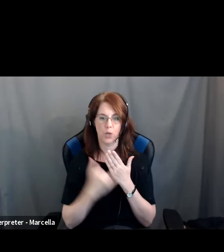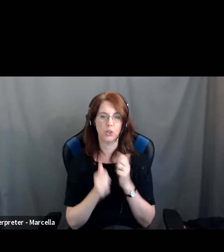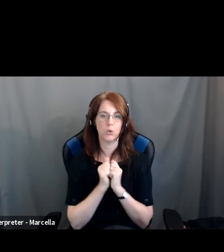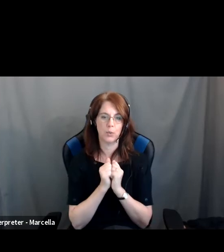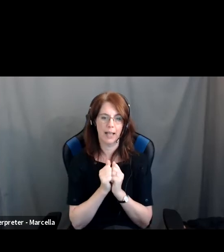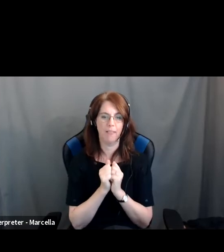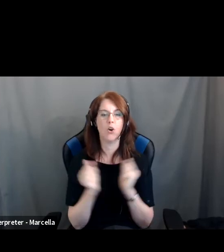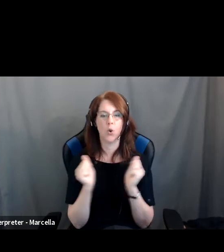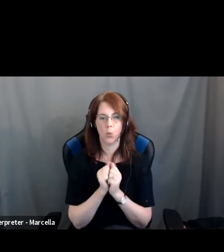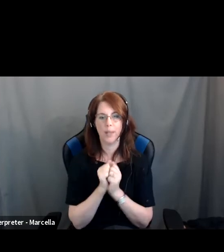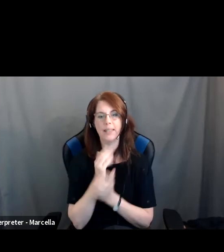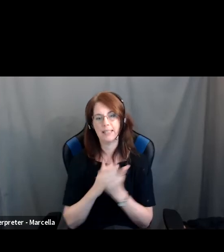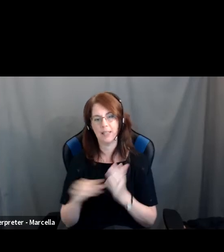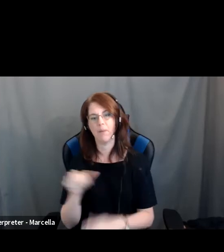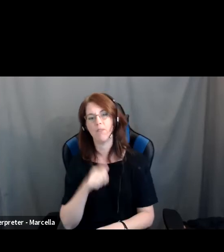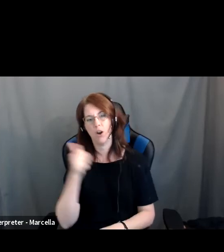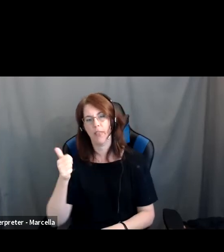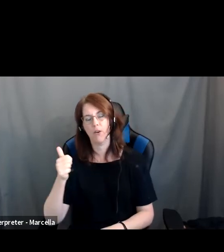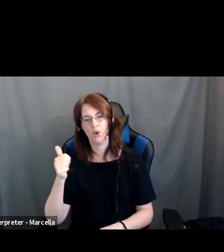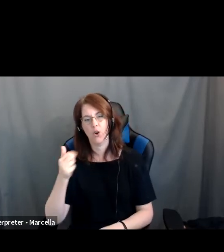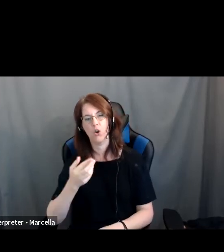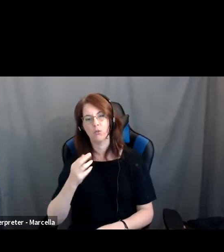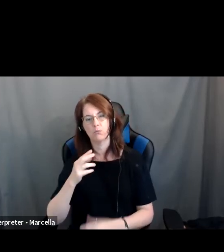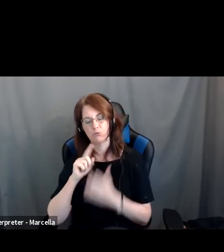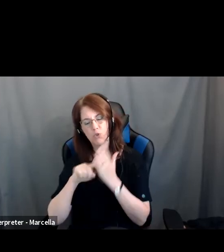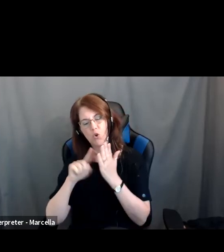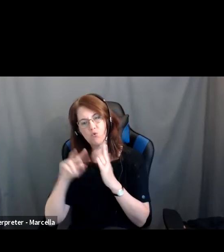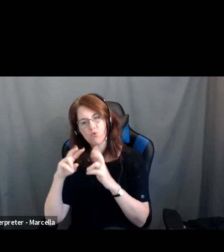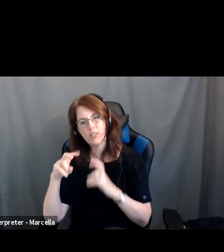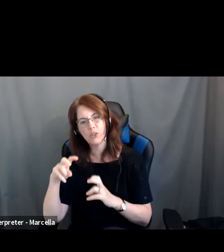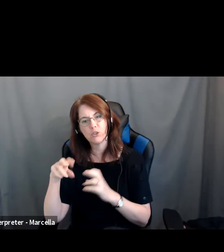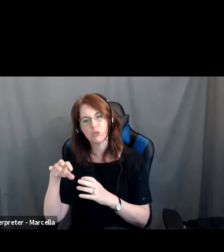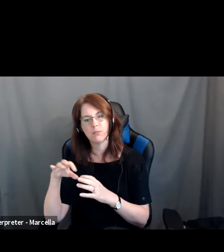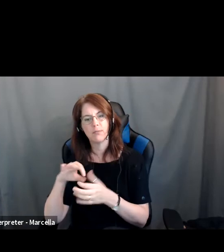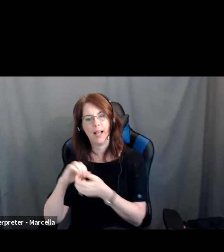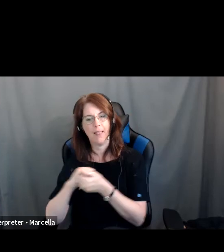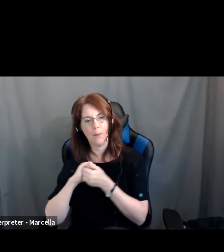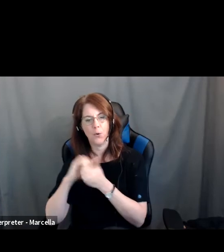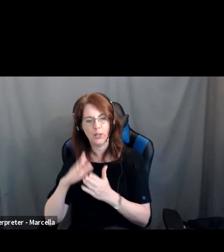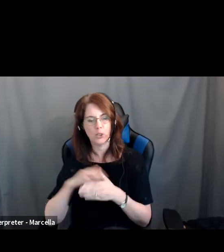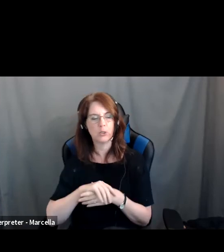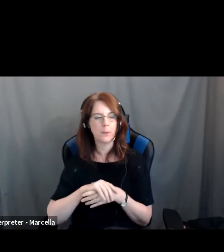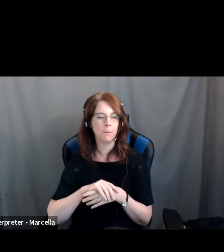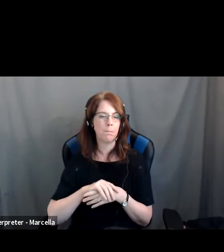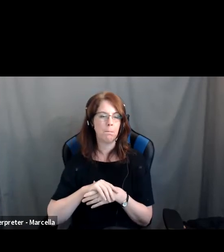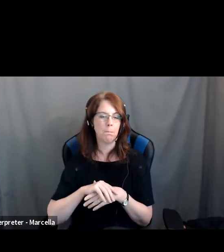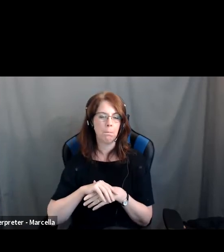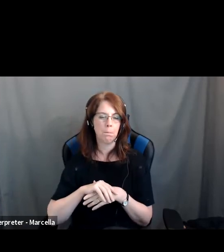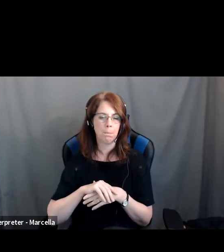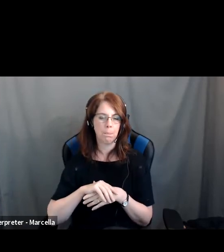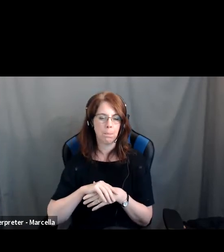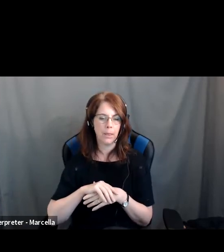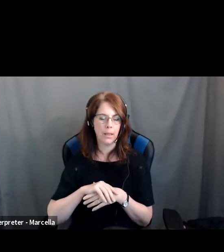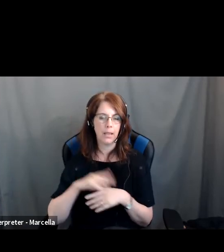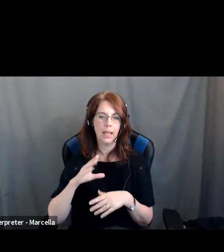with some of our other research collaborators. And what